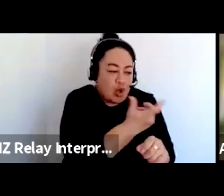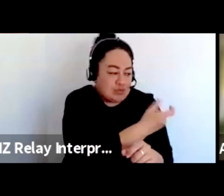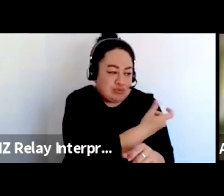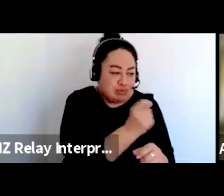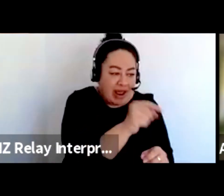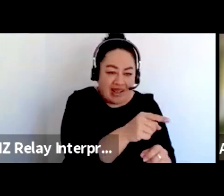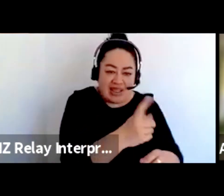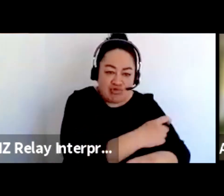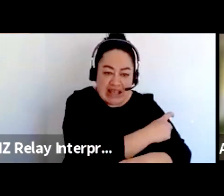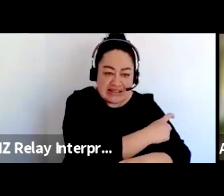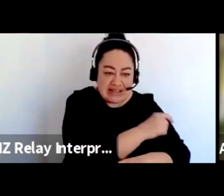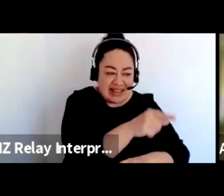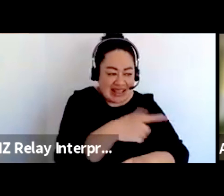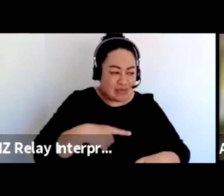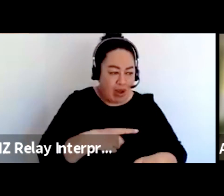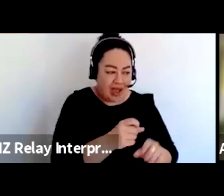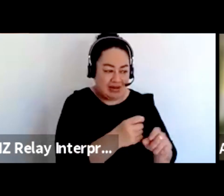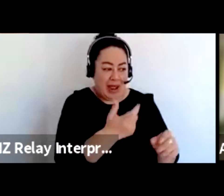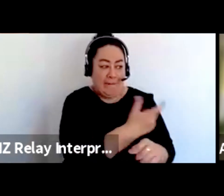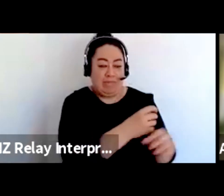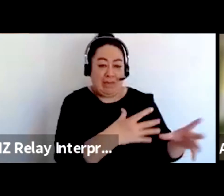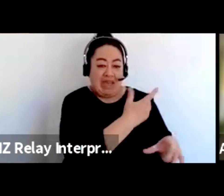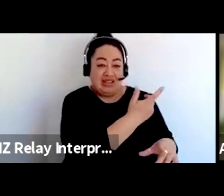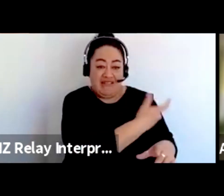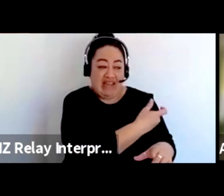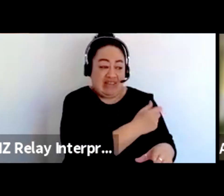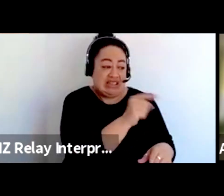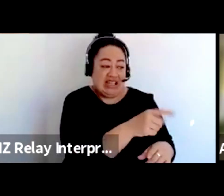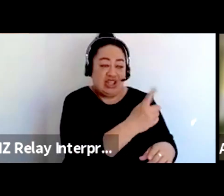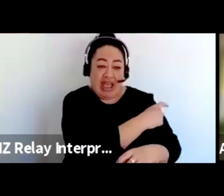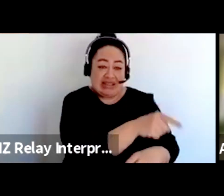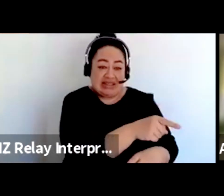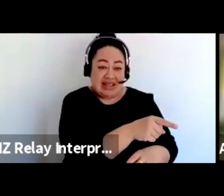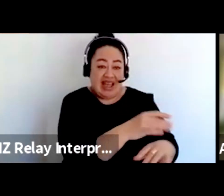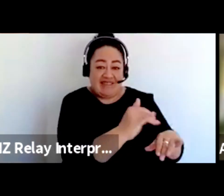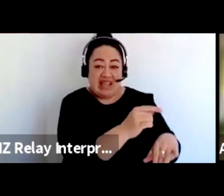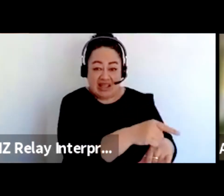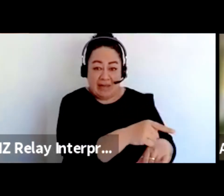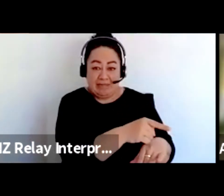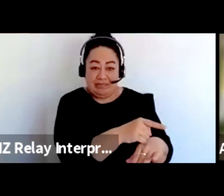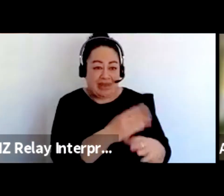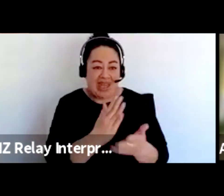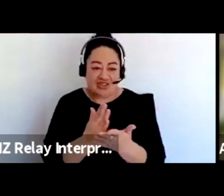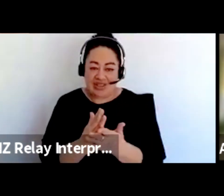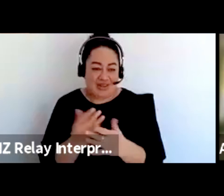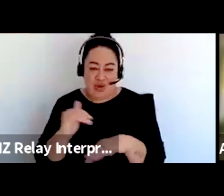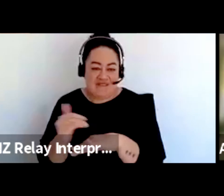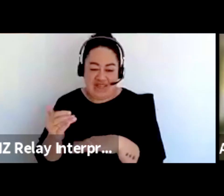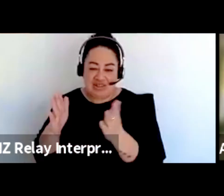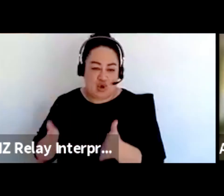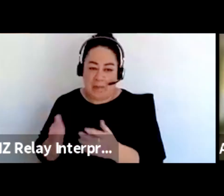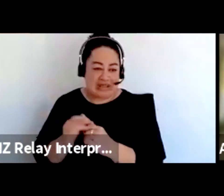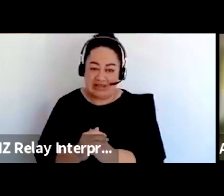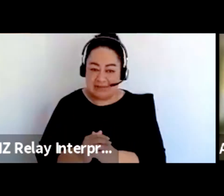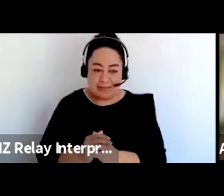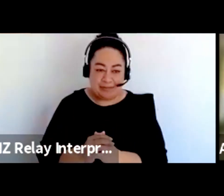rats are small and they gave a big dose, but actually it did nothing to fertility anyway. So you're not